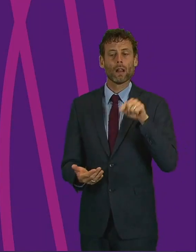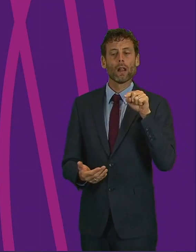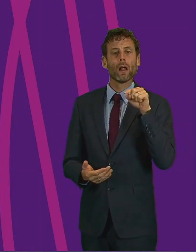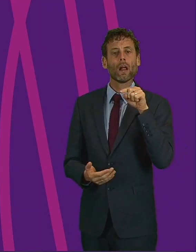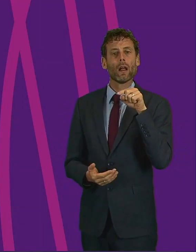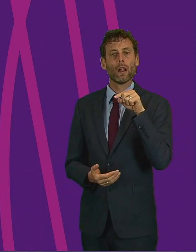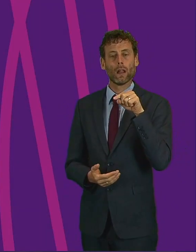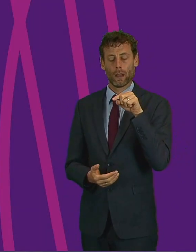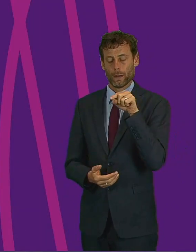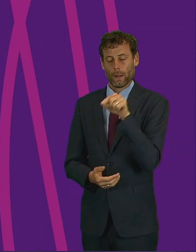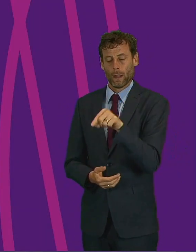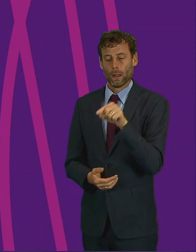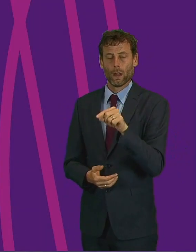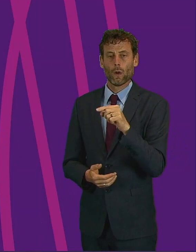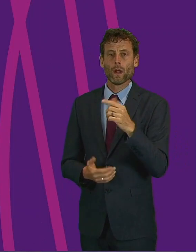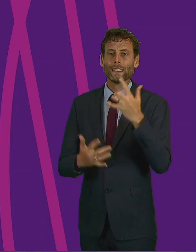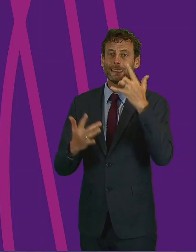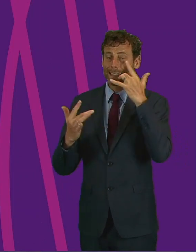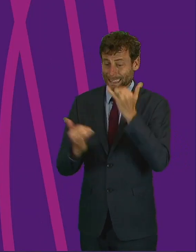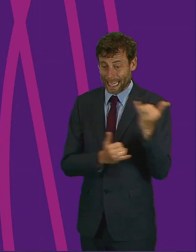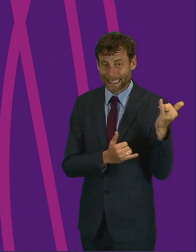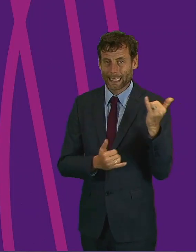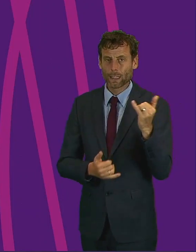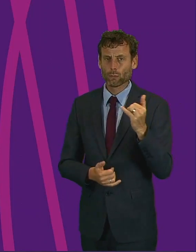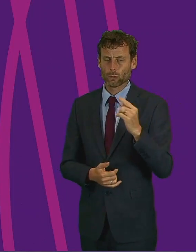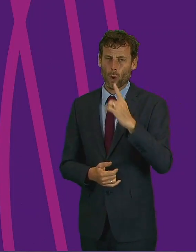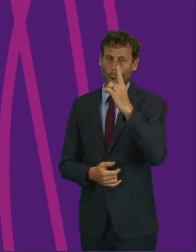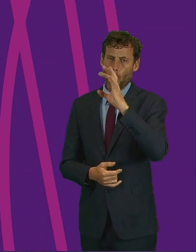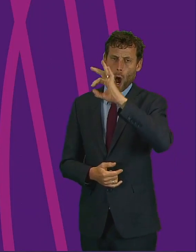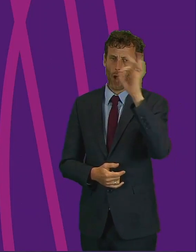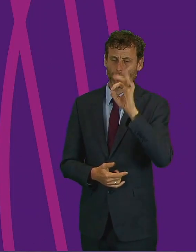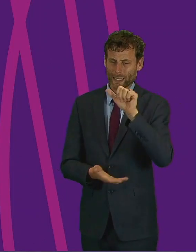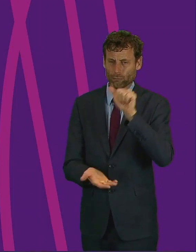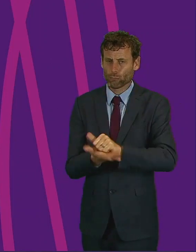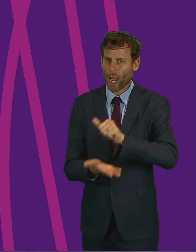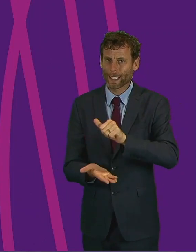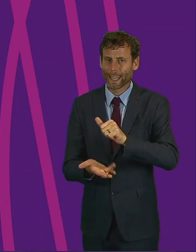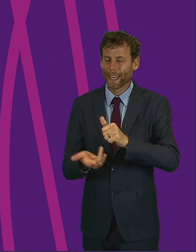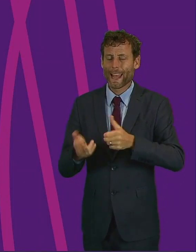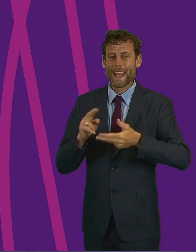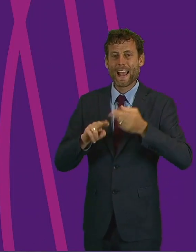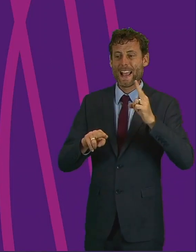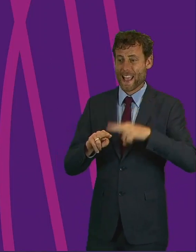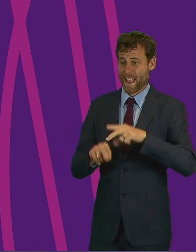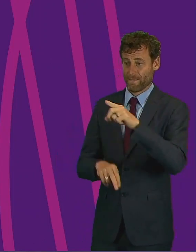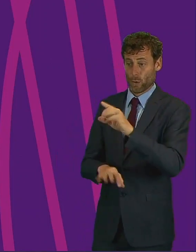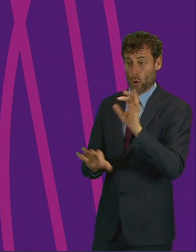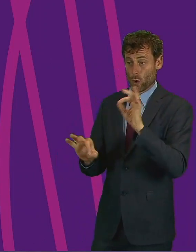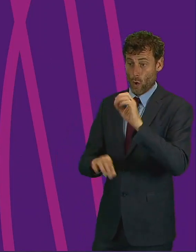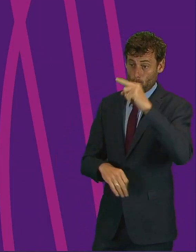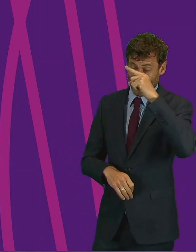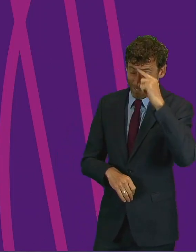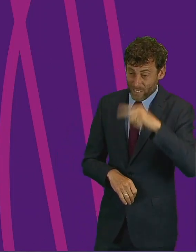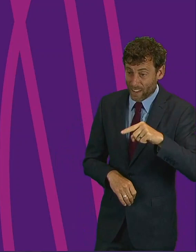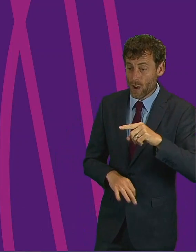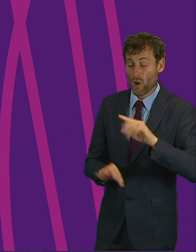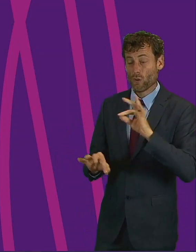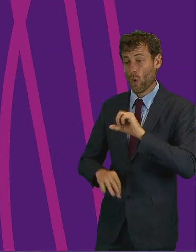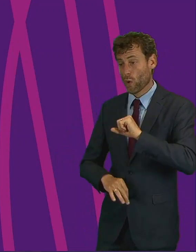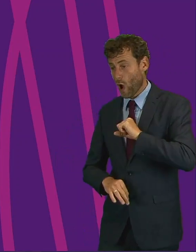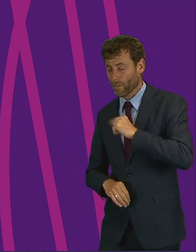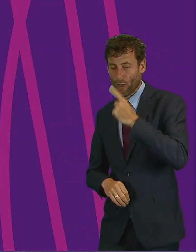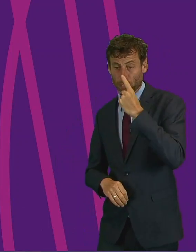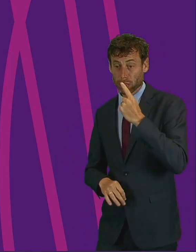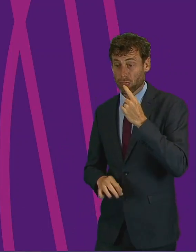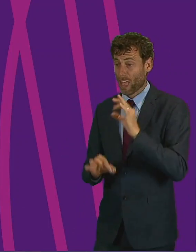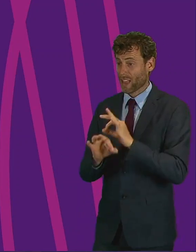at least the relative reliability, of testing people who weren't displaying symptoms for COVID-19. That's why the emphasis on the